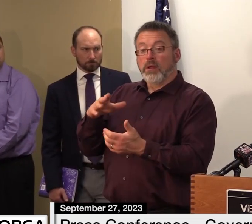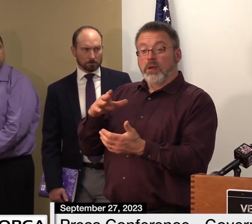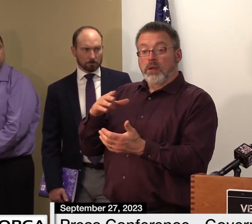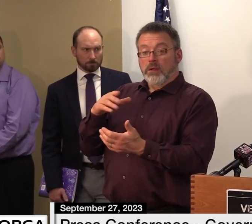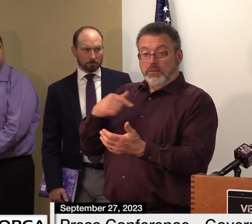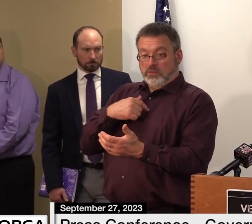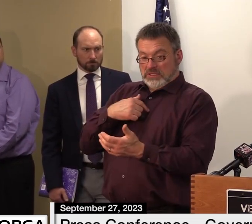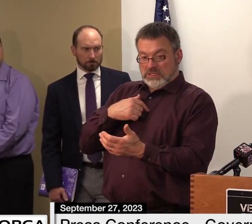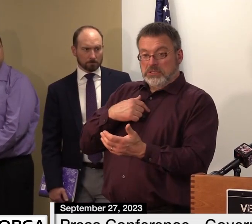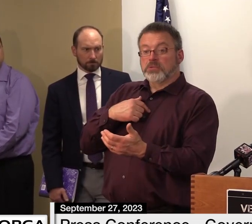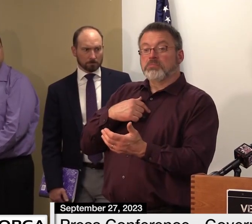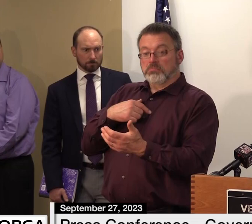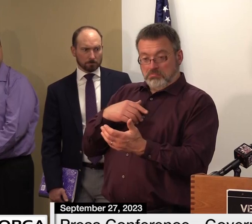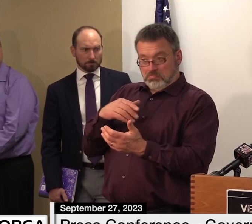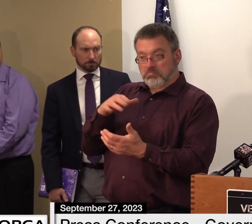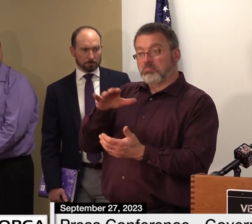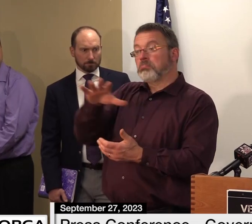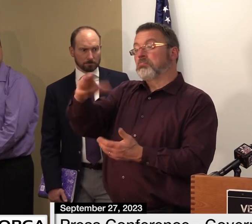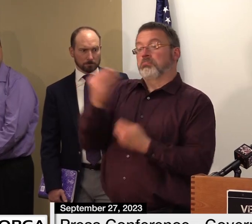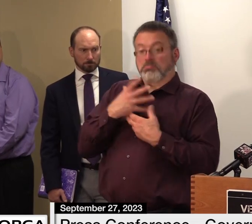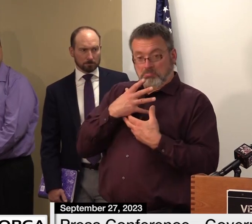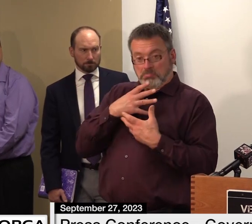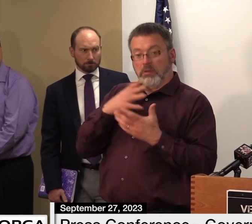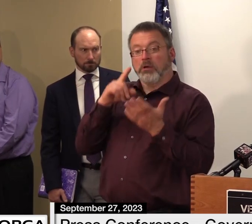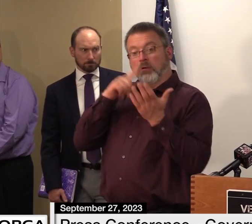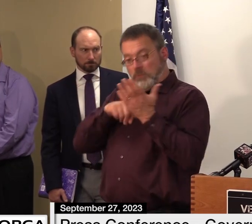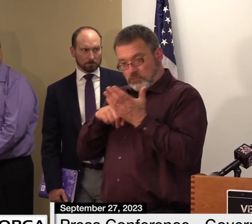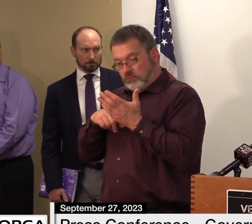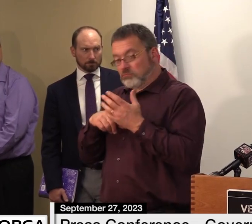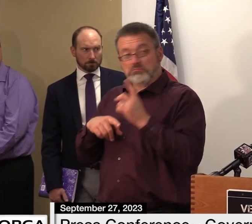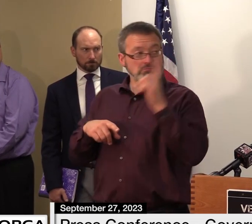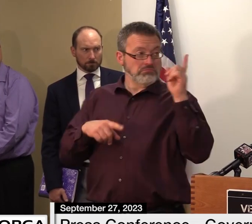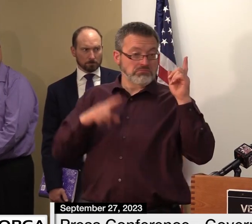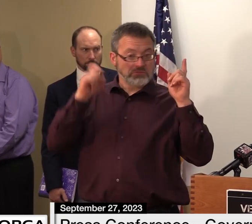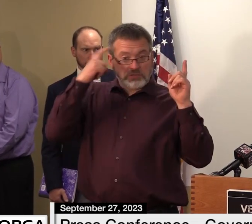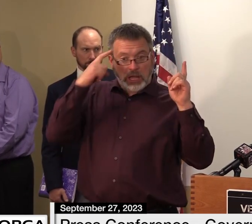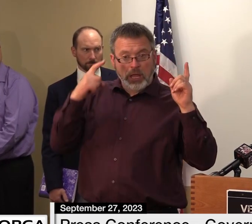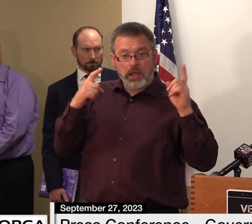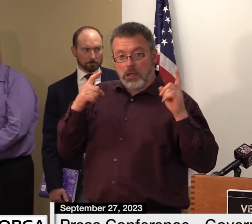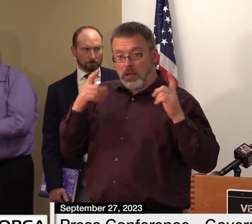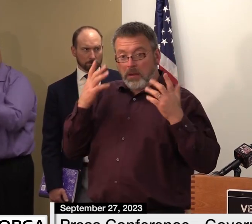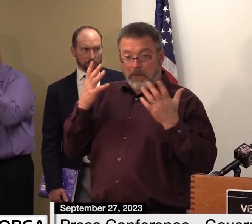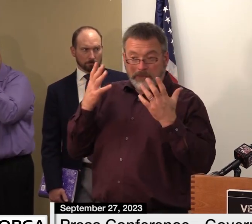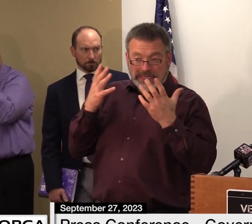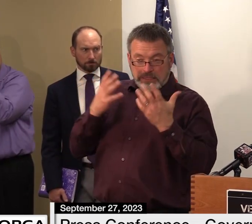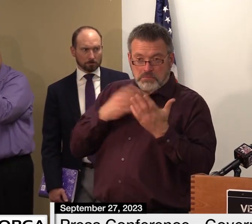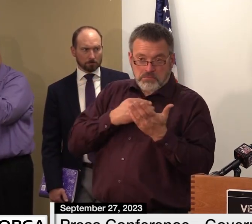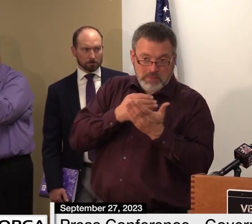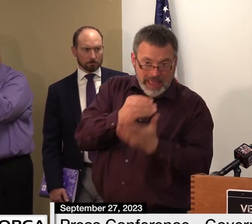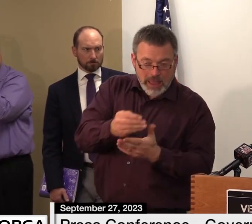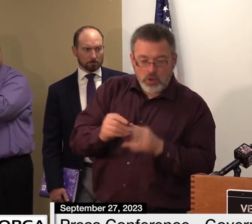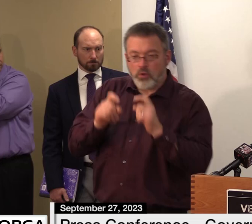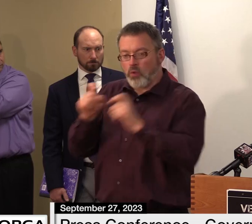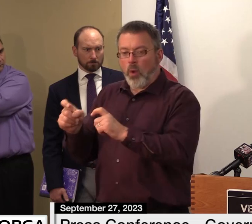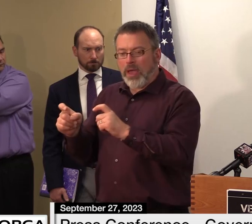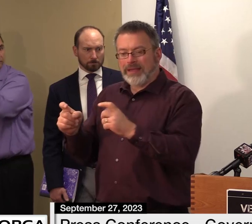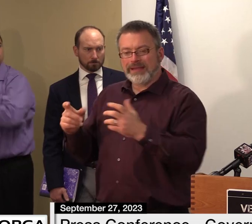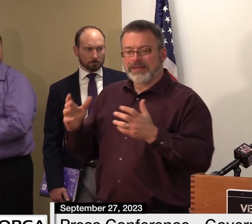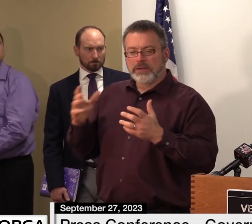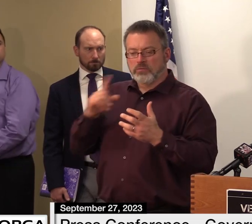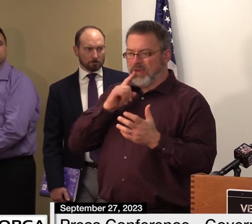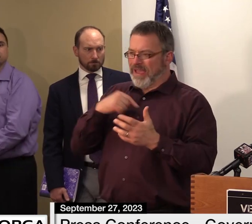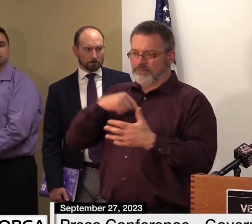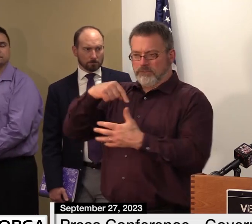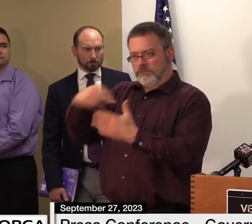Or they can, if the states approach us, they can potentially be purchased or donated. So there's a number of different avenues to go